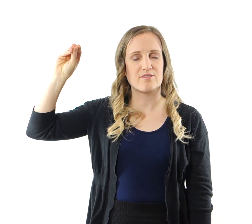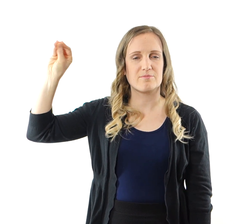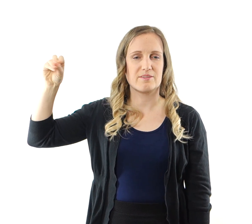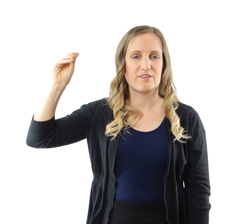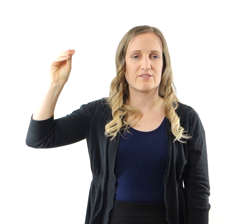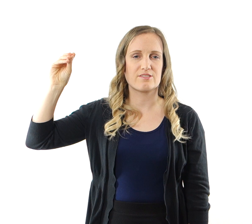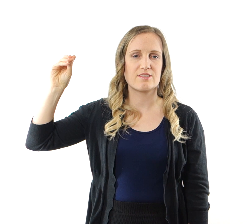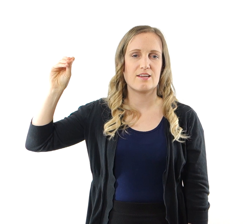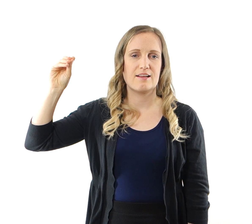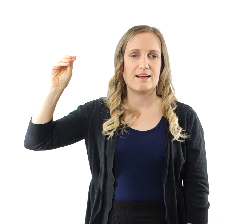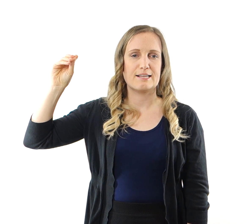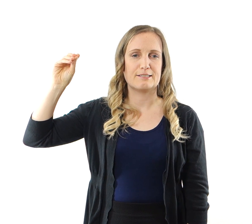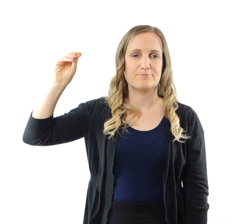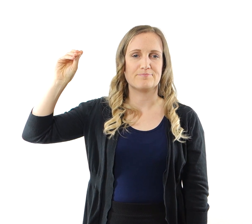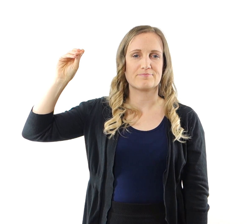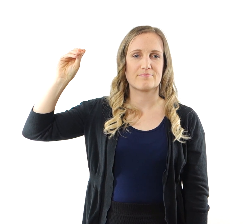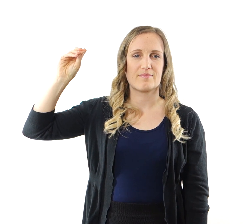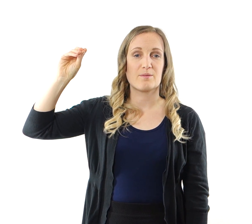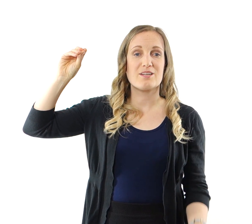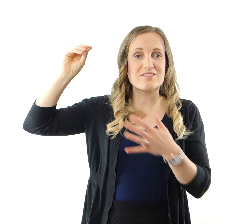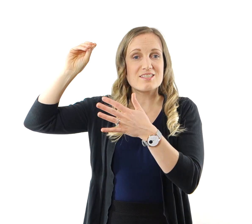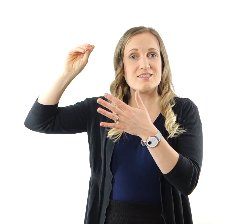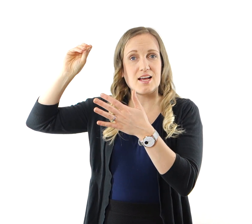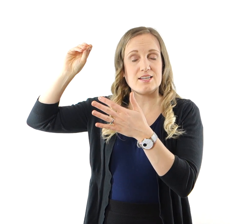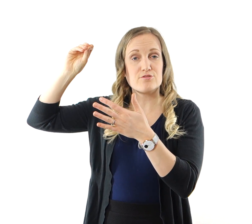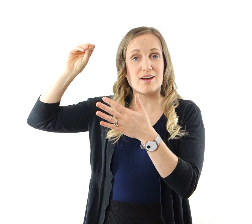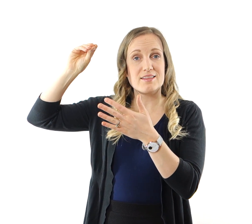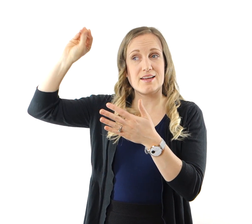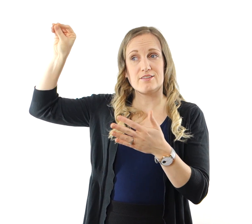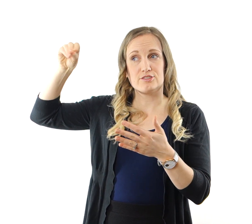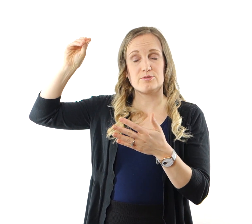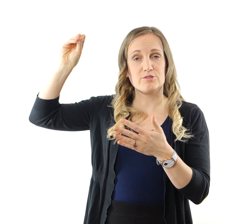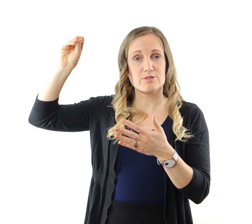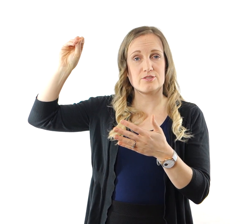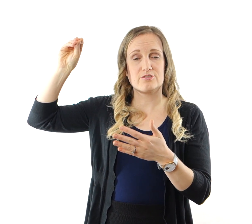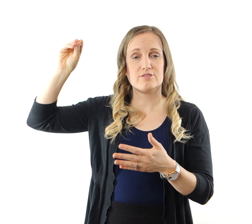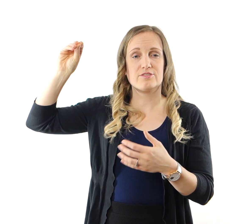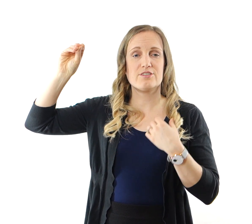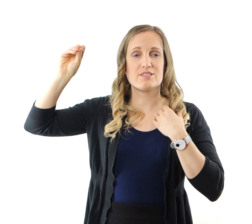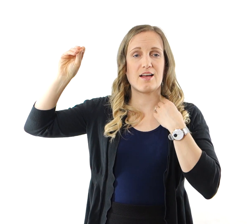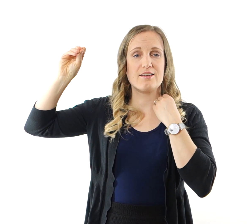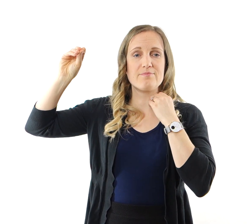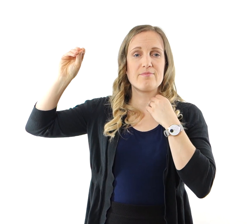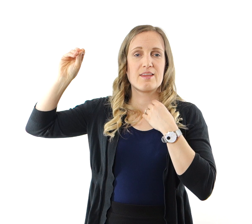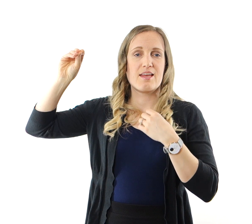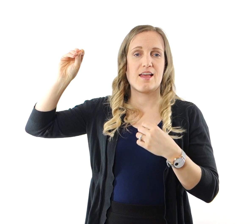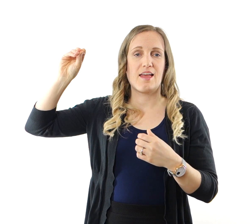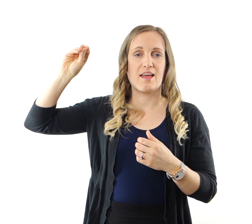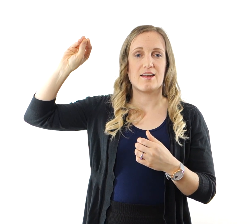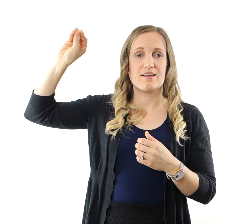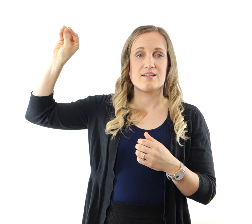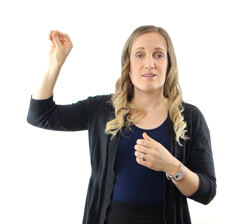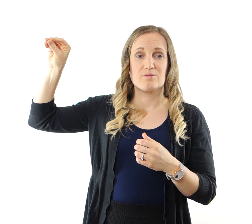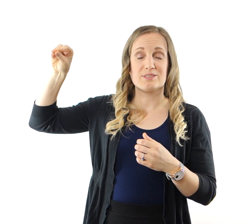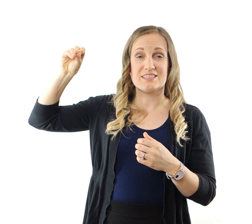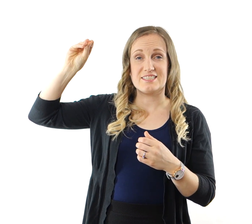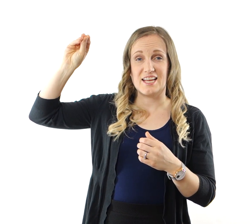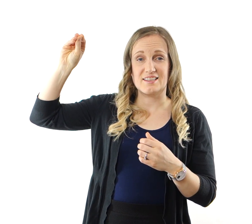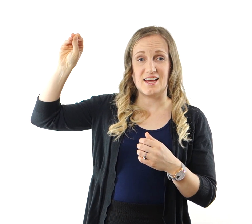my fingers. But here's the sun, it's right there. So we do a circle for your sun, and we'll